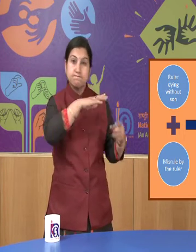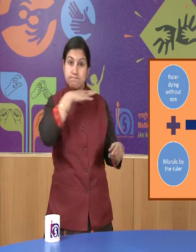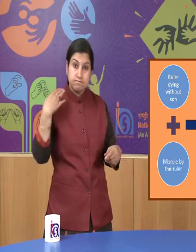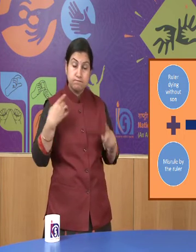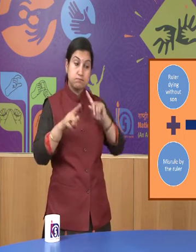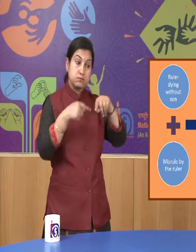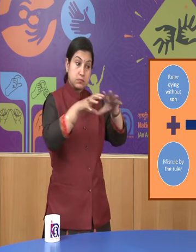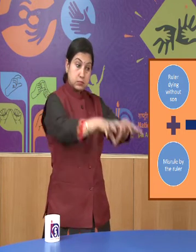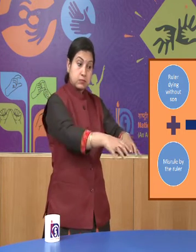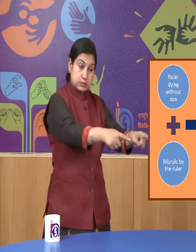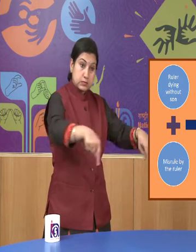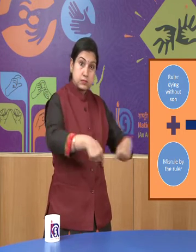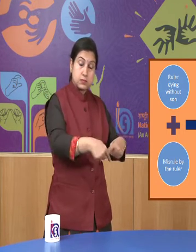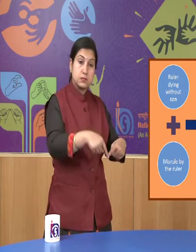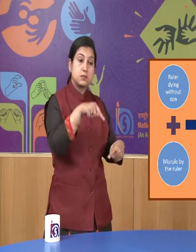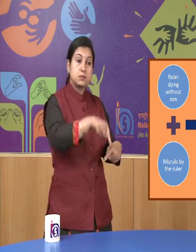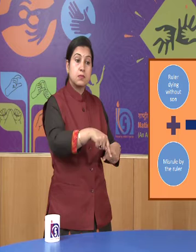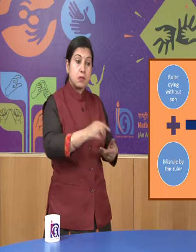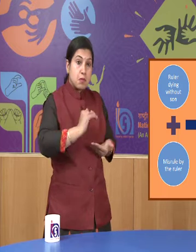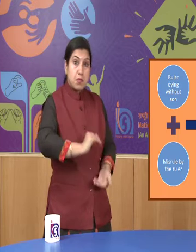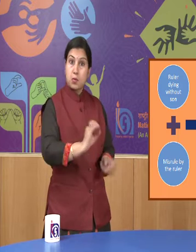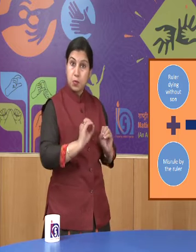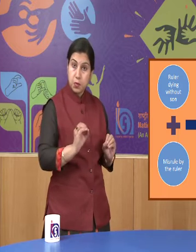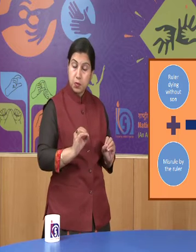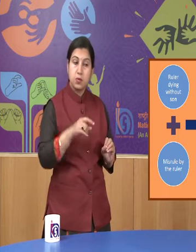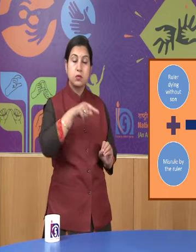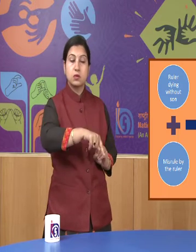his state was occupied by the British.